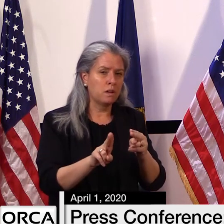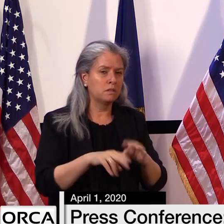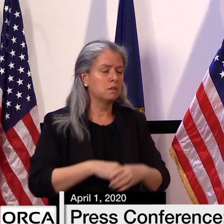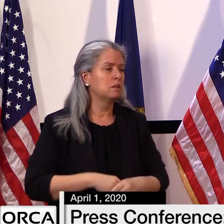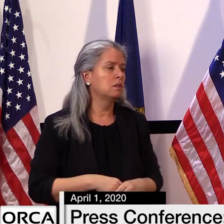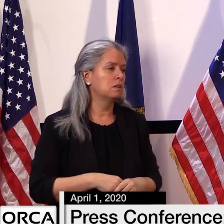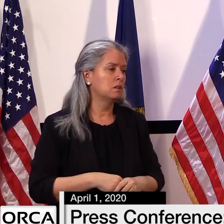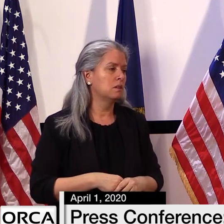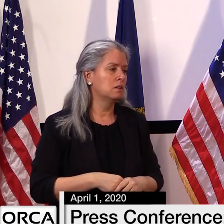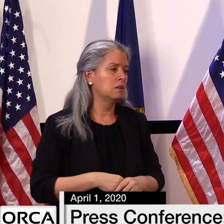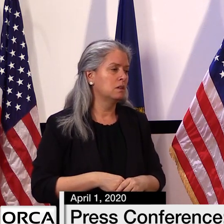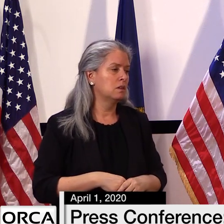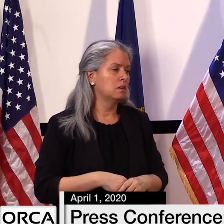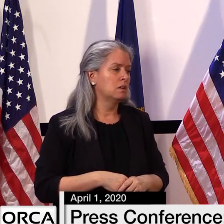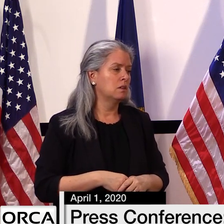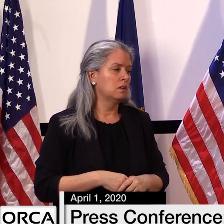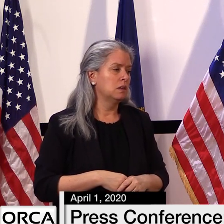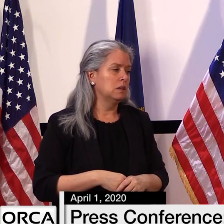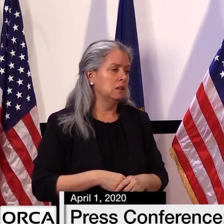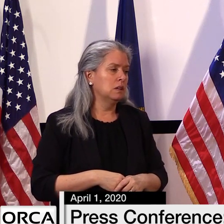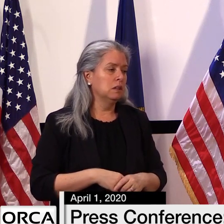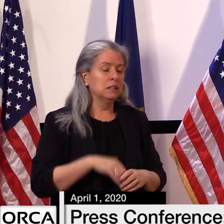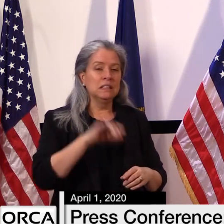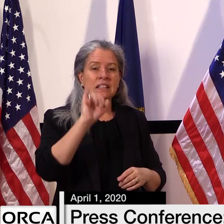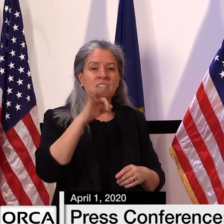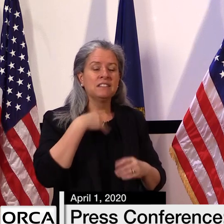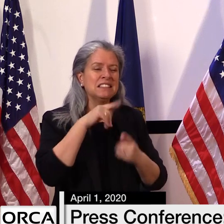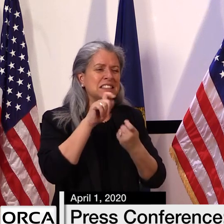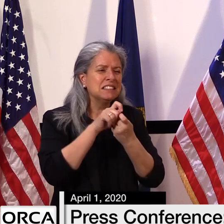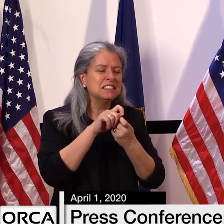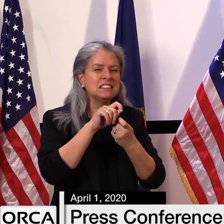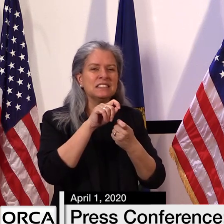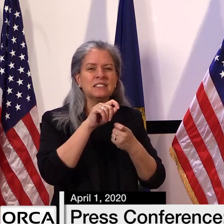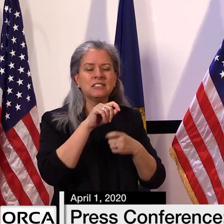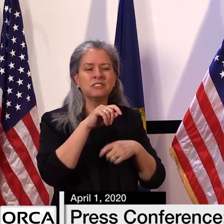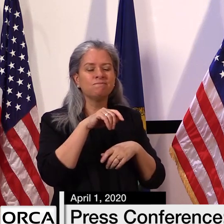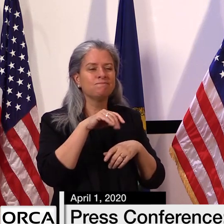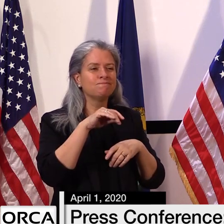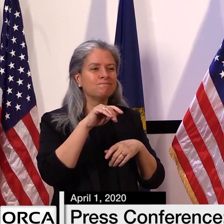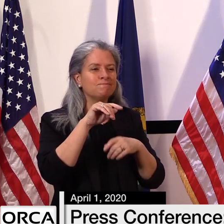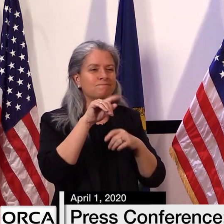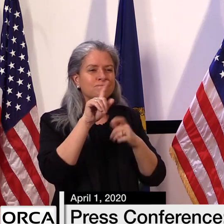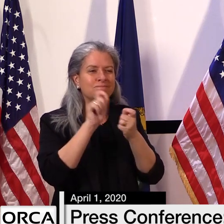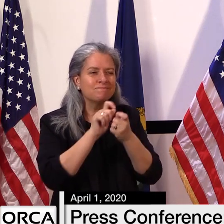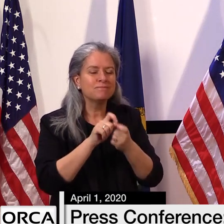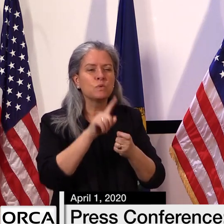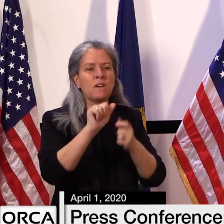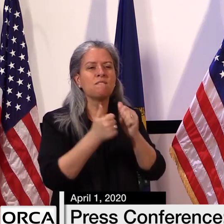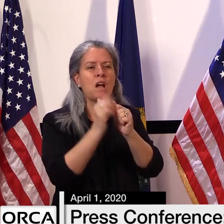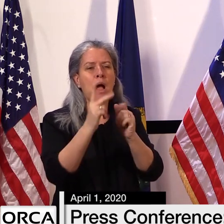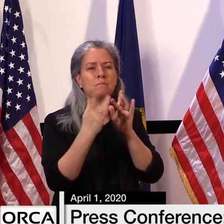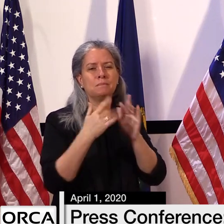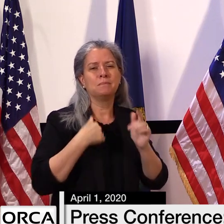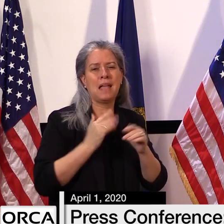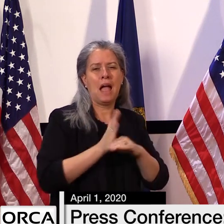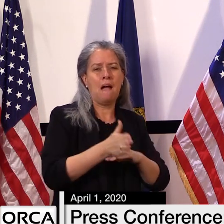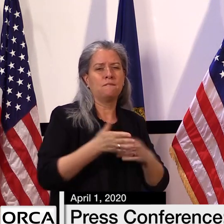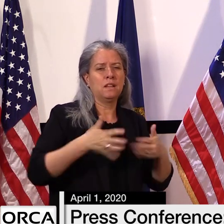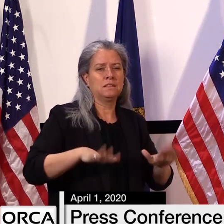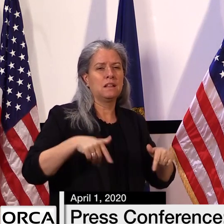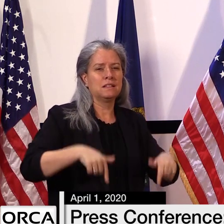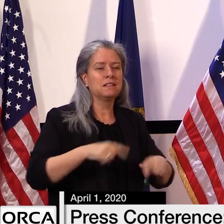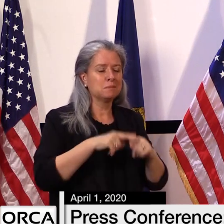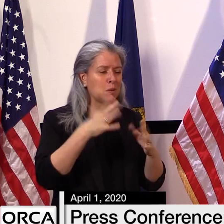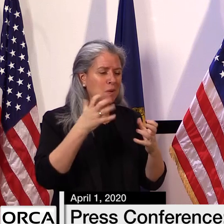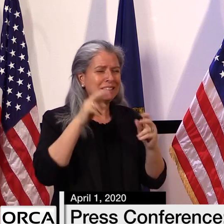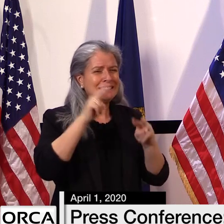additional specific details you need that don't need to be answered by the people on this stage, you can follow up with us afterwards. Just please